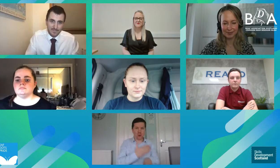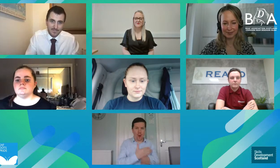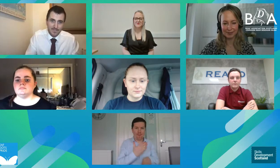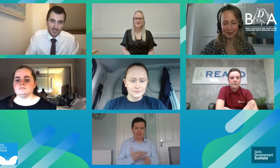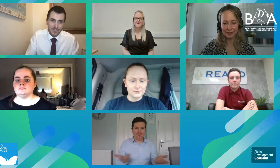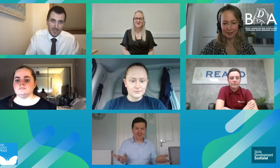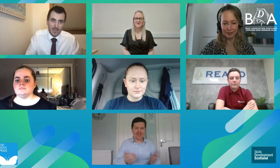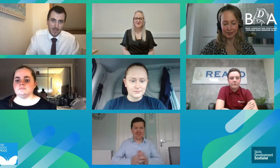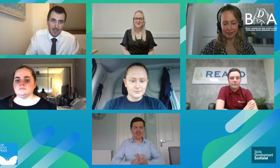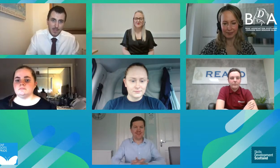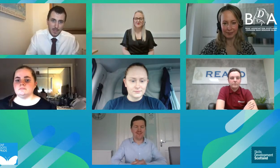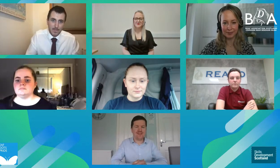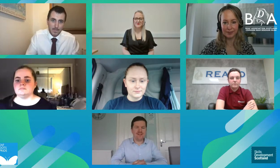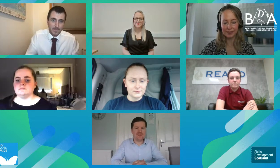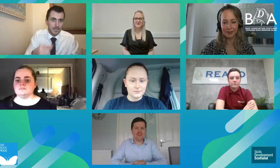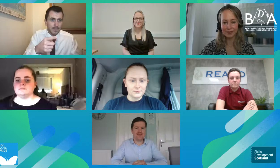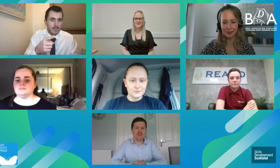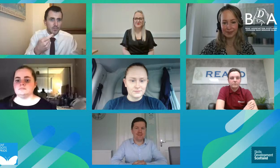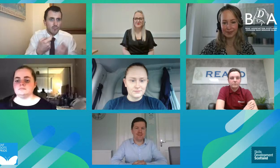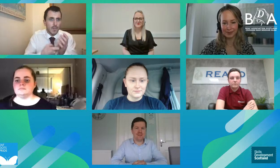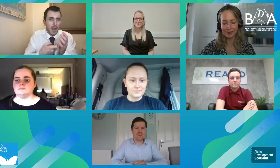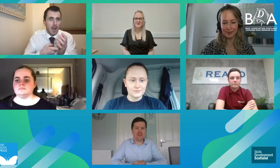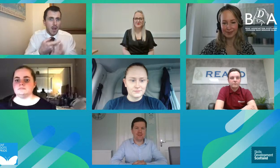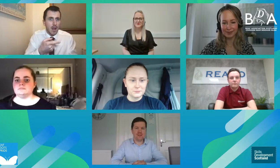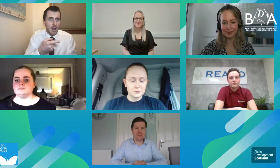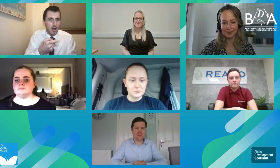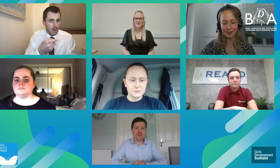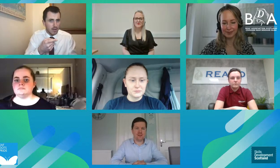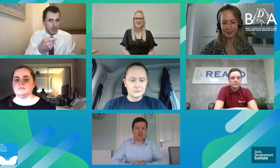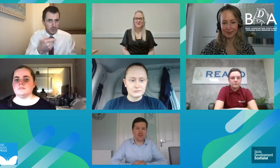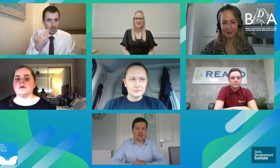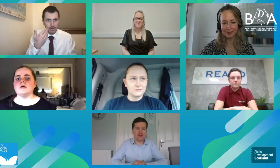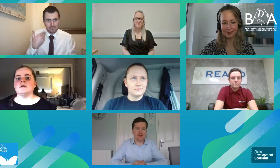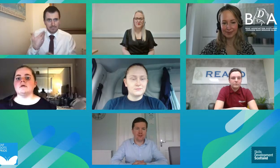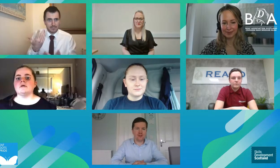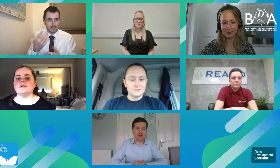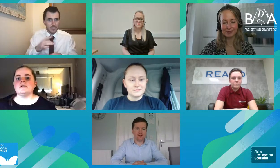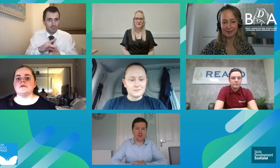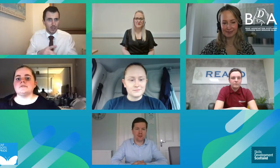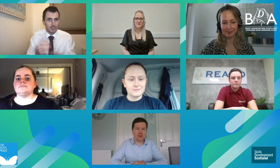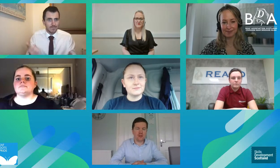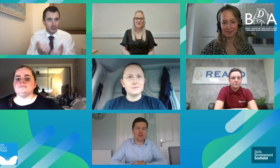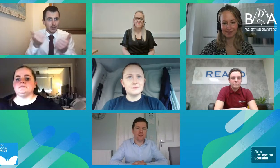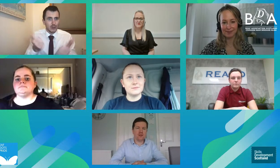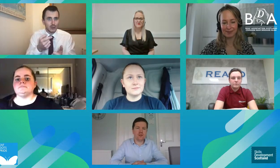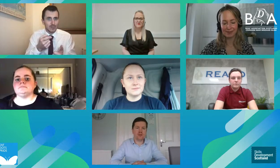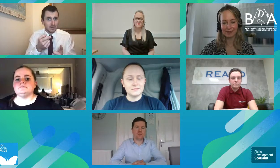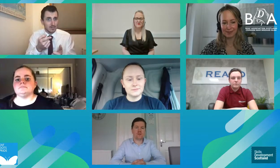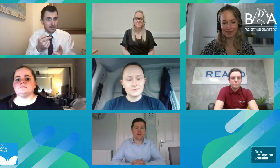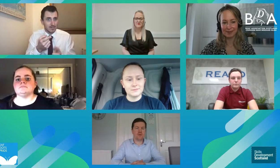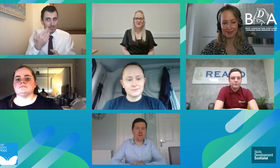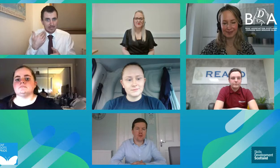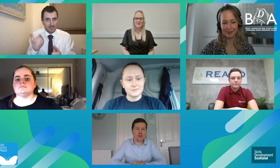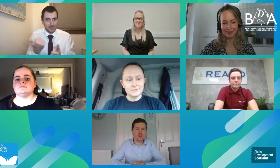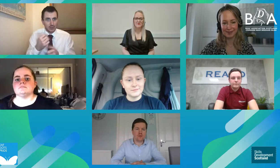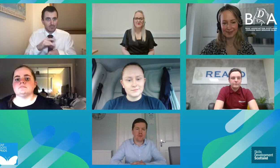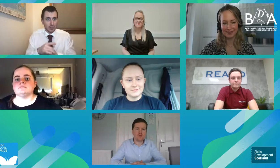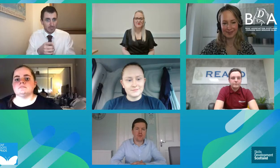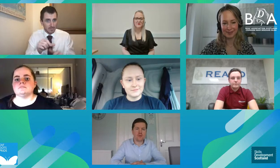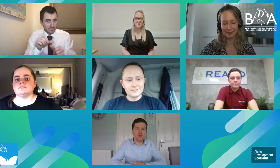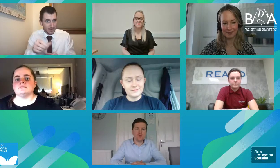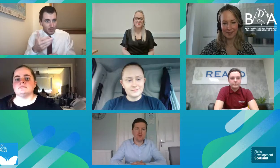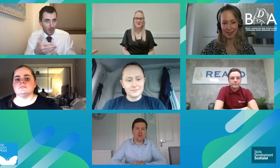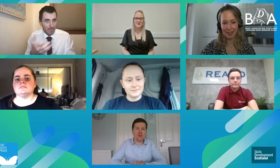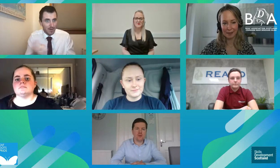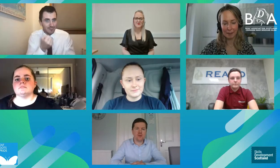which in of itself is something worth having, and that can open up doors for you in terms of securing future employment.